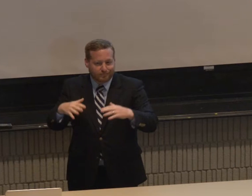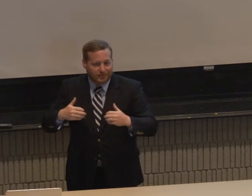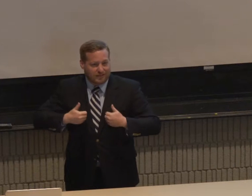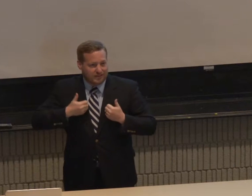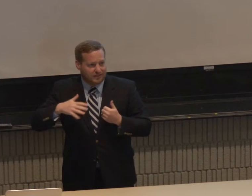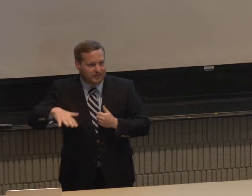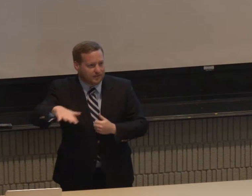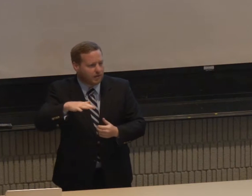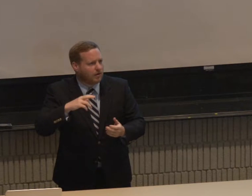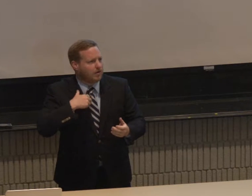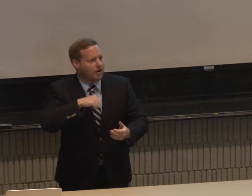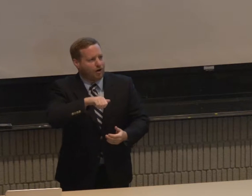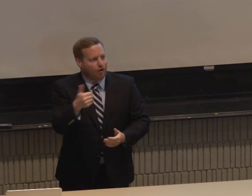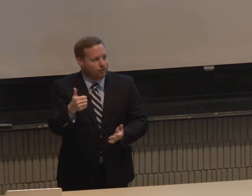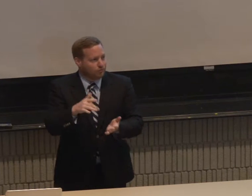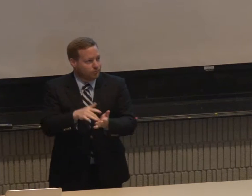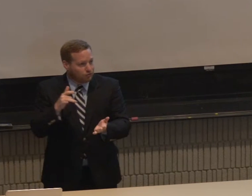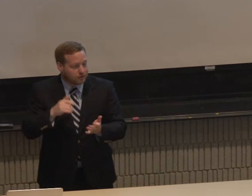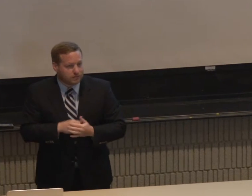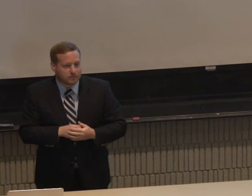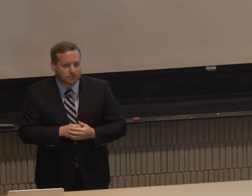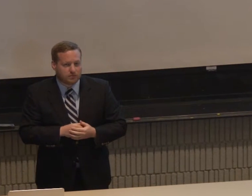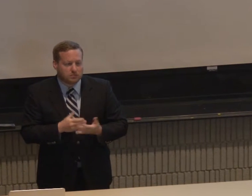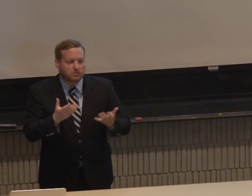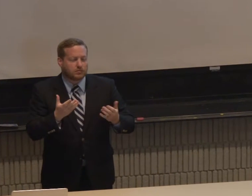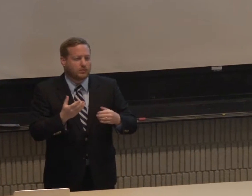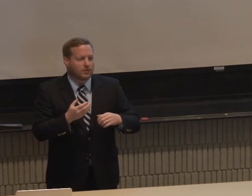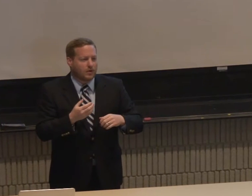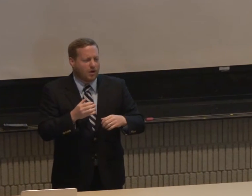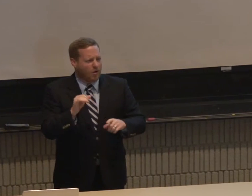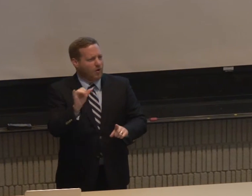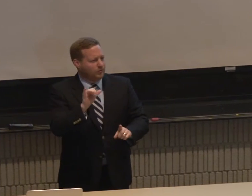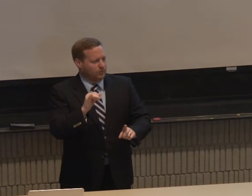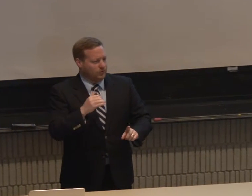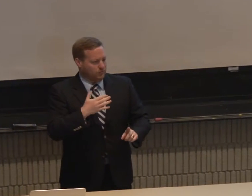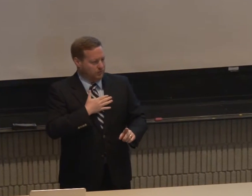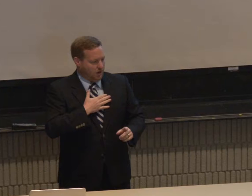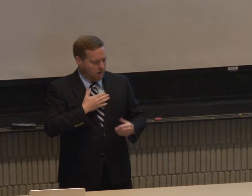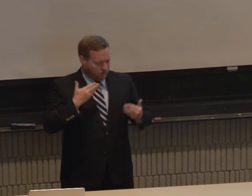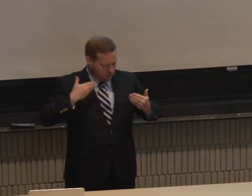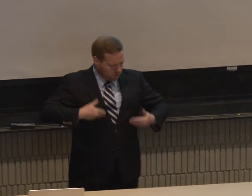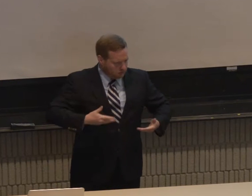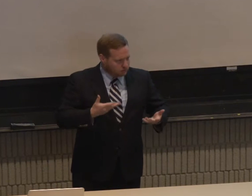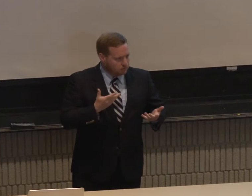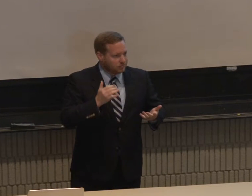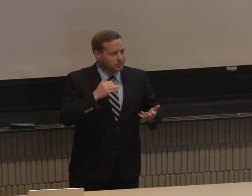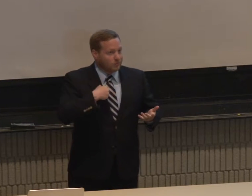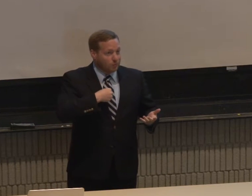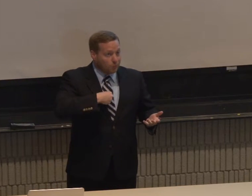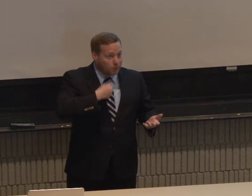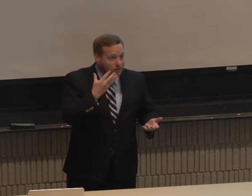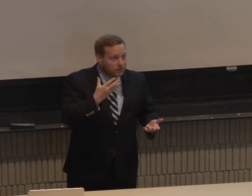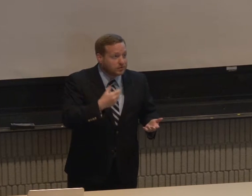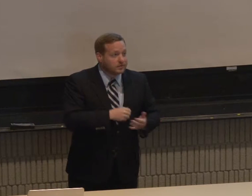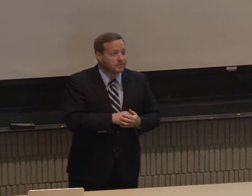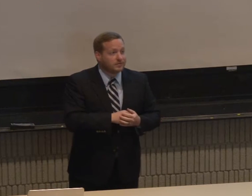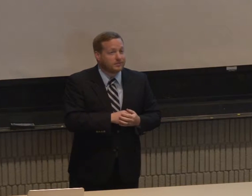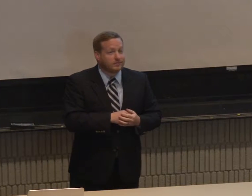the Deaf is in real proximity to Washington, D.C., where Georgetown University is, so there's quite a strong deaf community that I could access